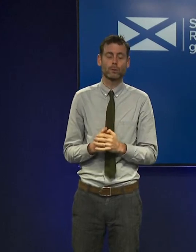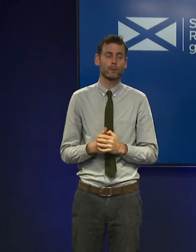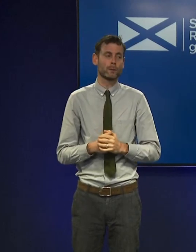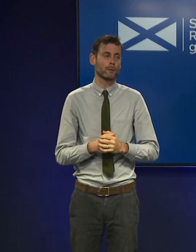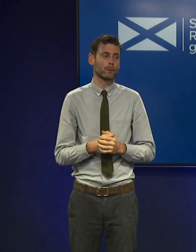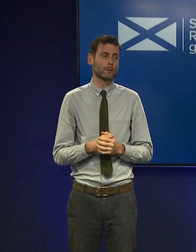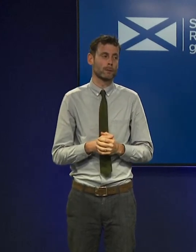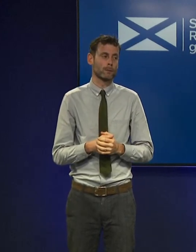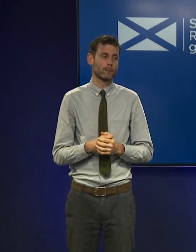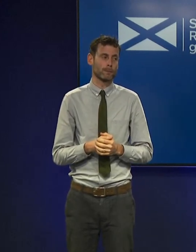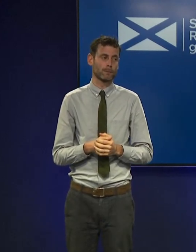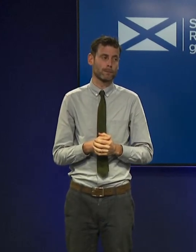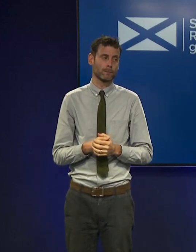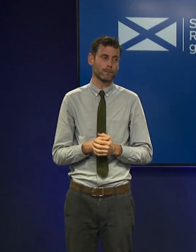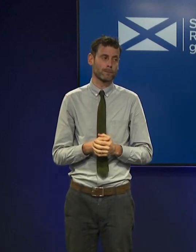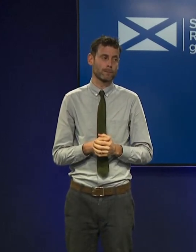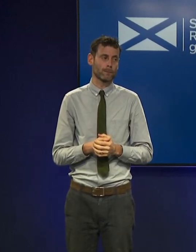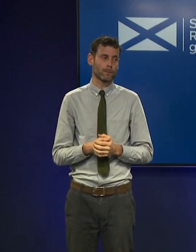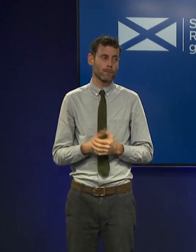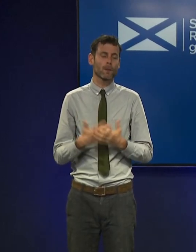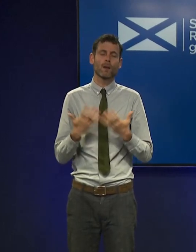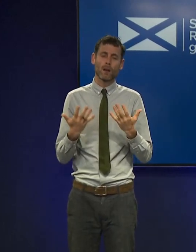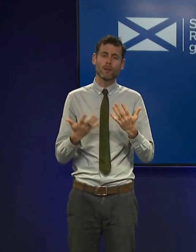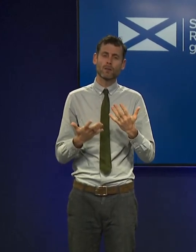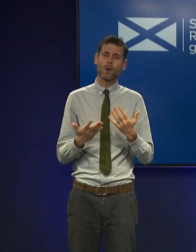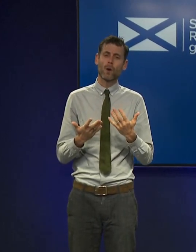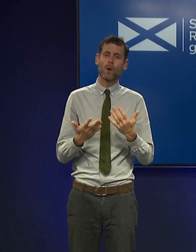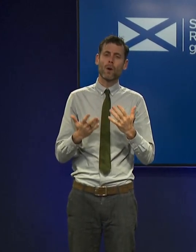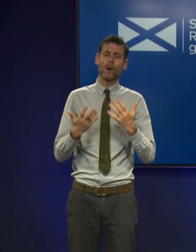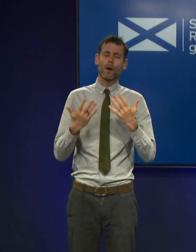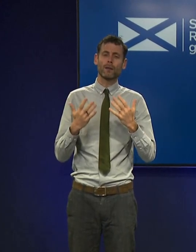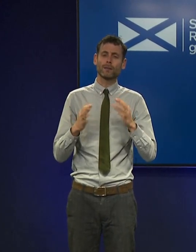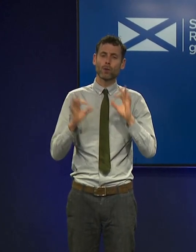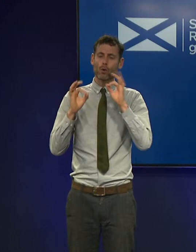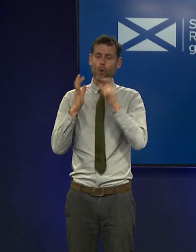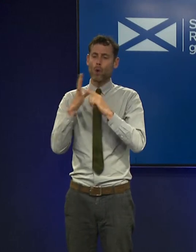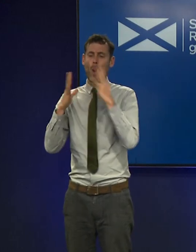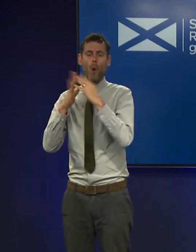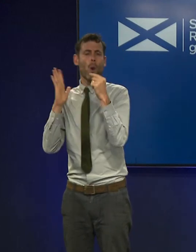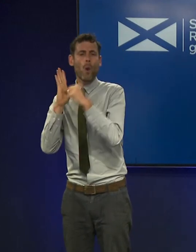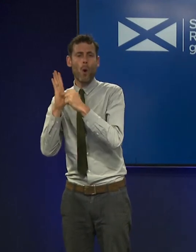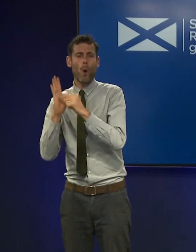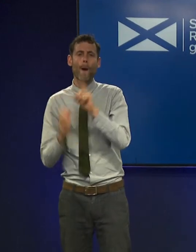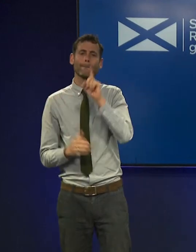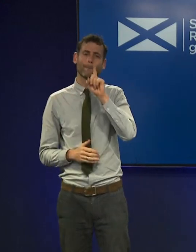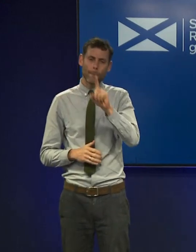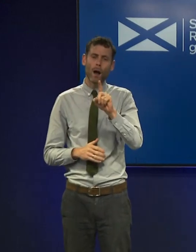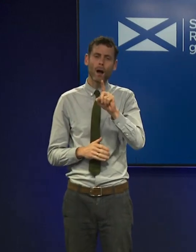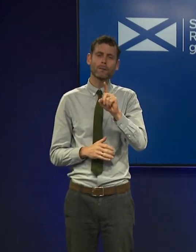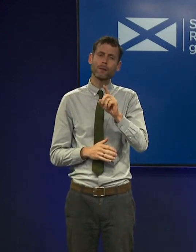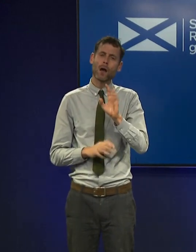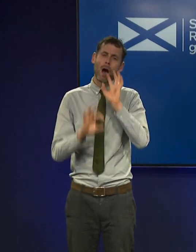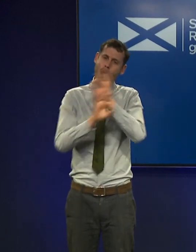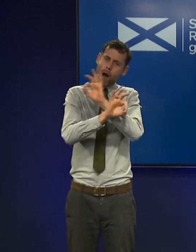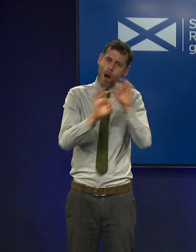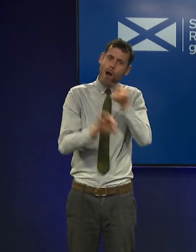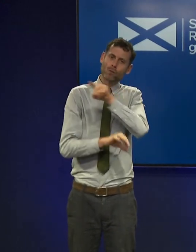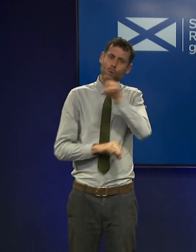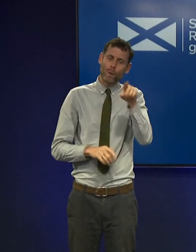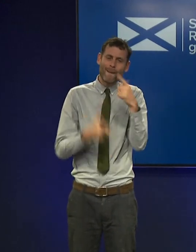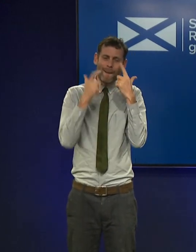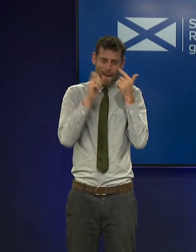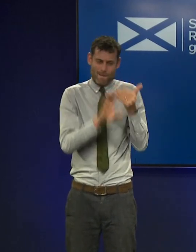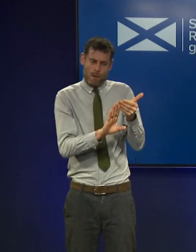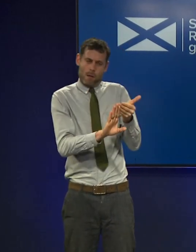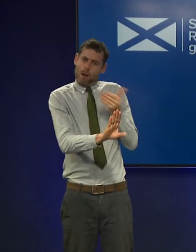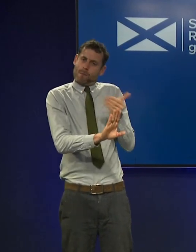not legally requiring this, just be mindful of distance between you and people from other households, people you don't know, for example, when you're